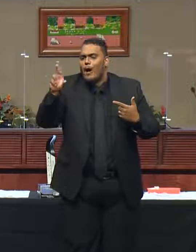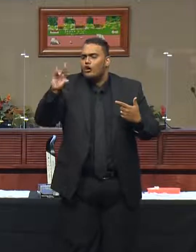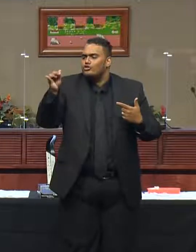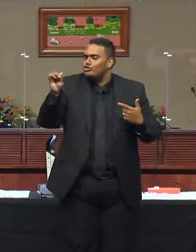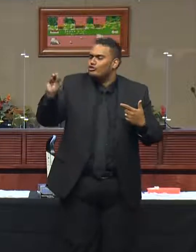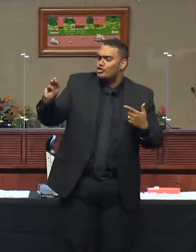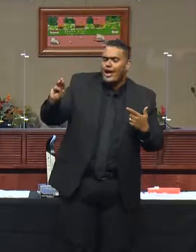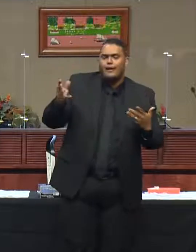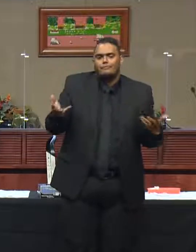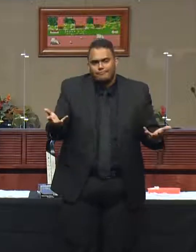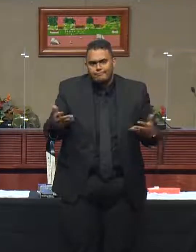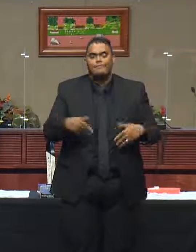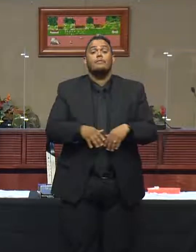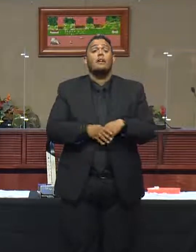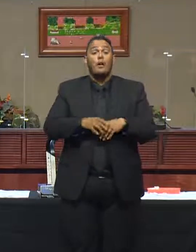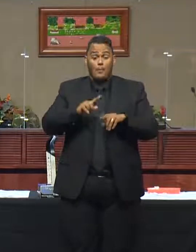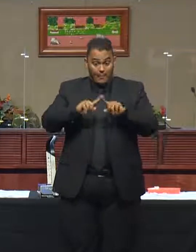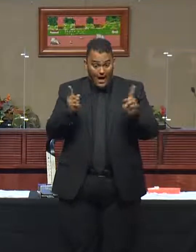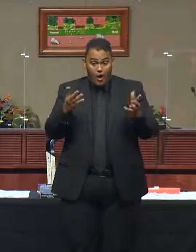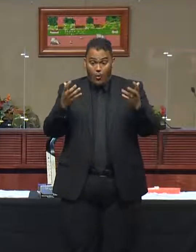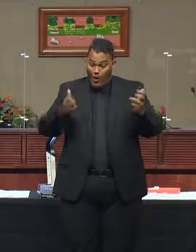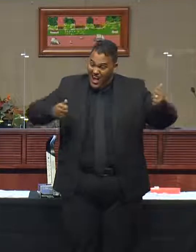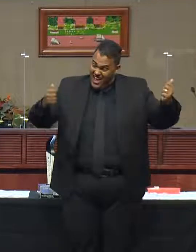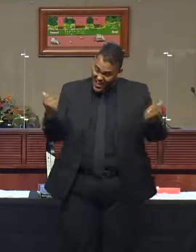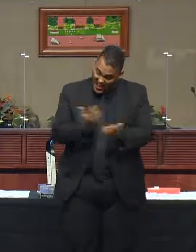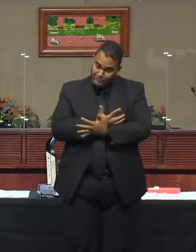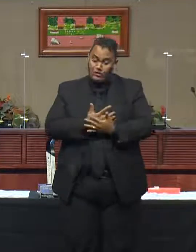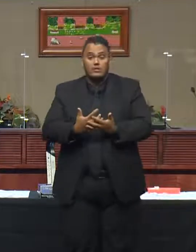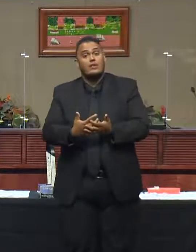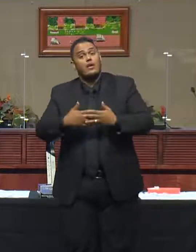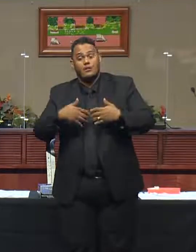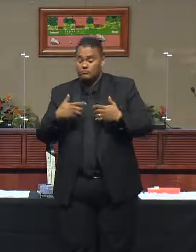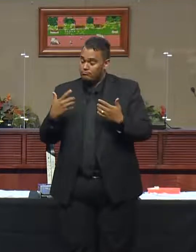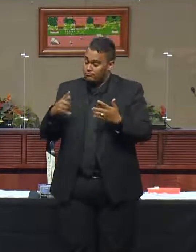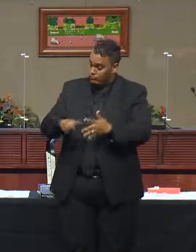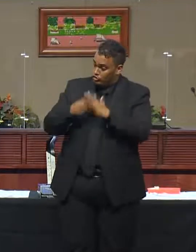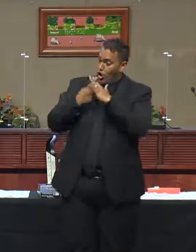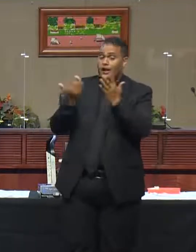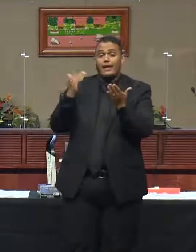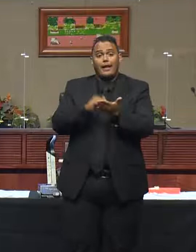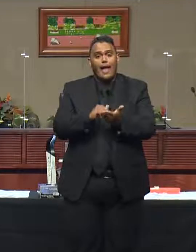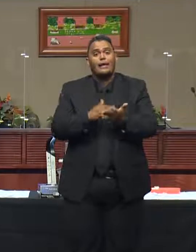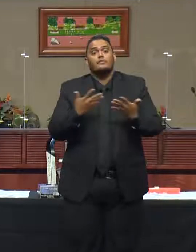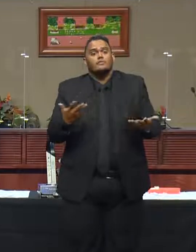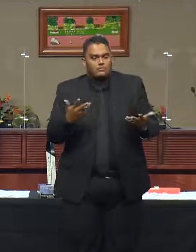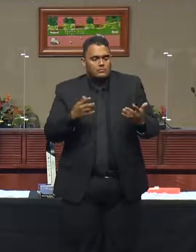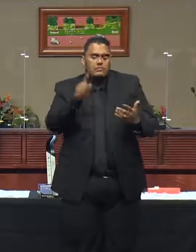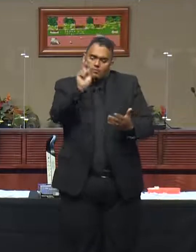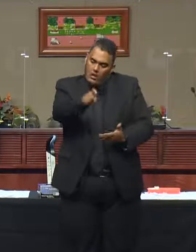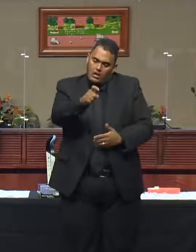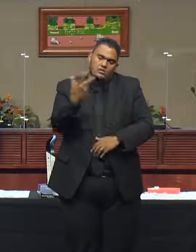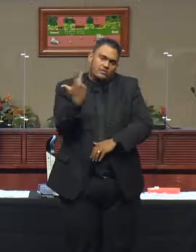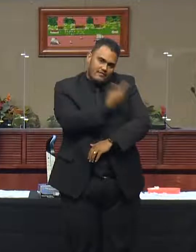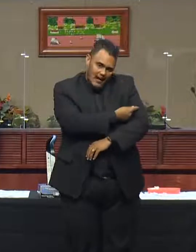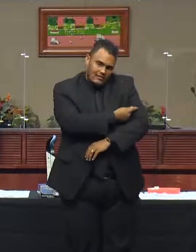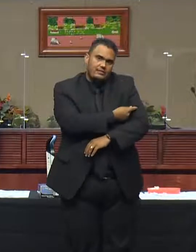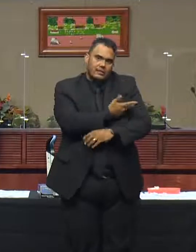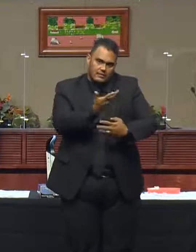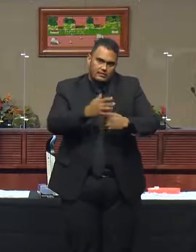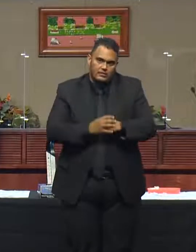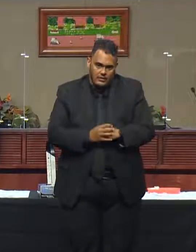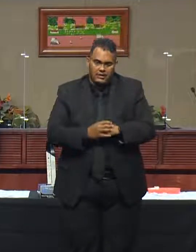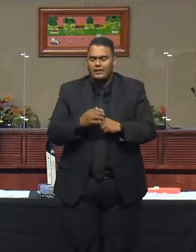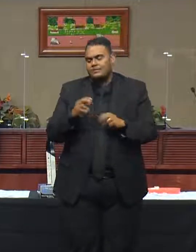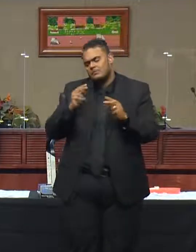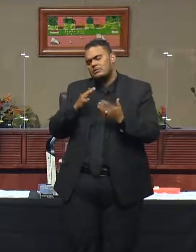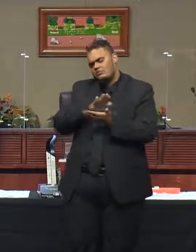So it's reassuring to see the arts and entertainment communities that have been so foregone for the last year being